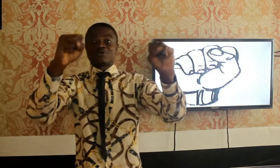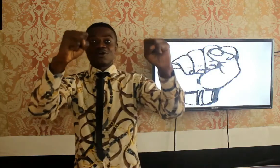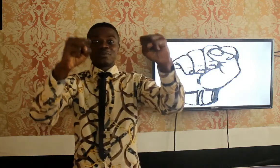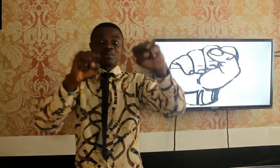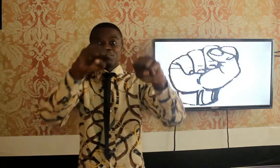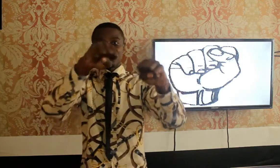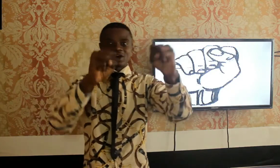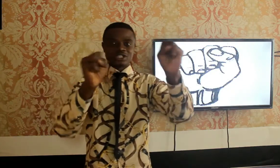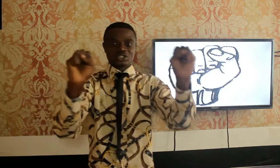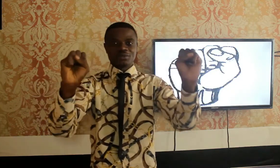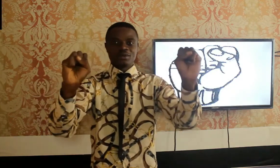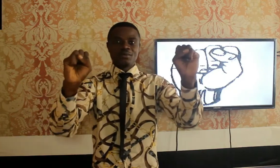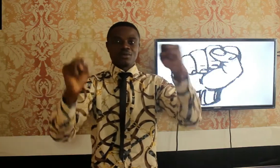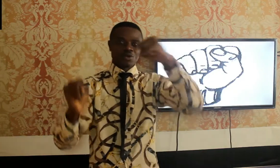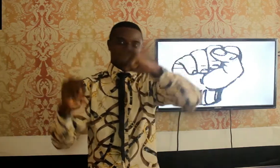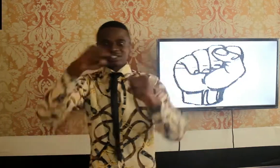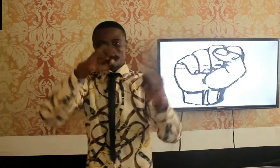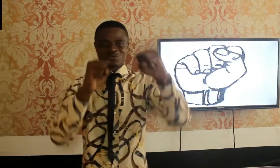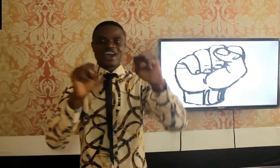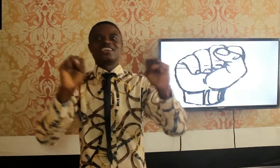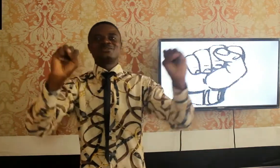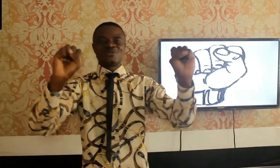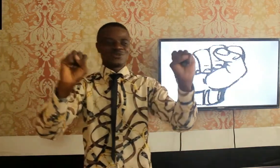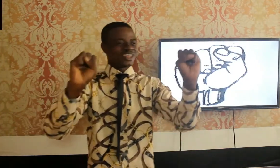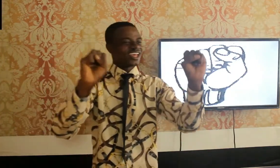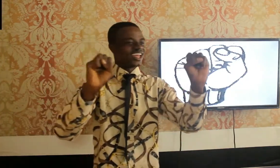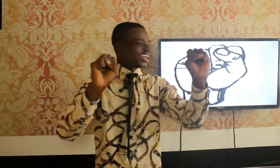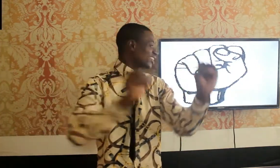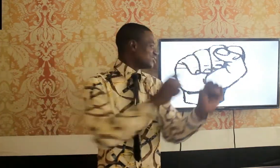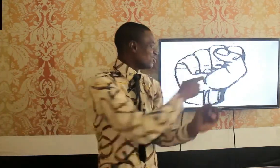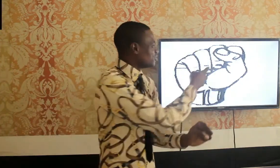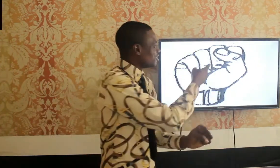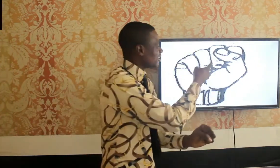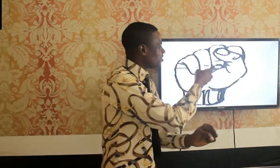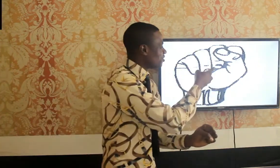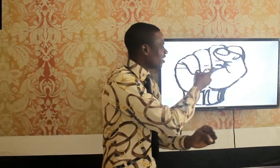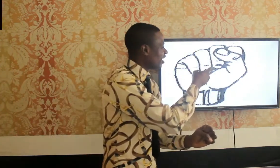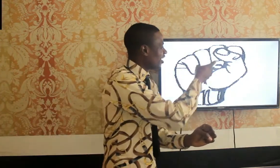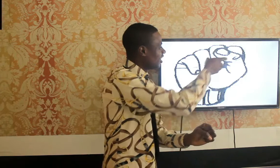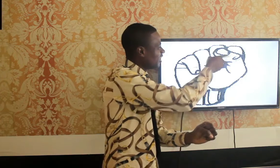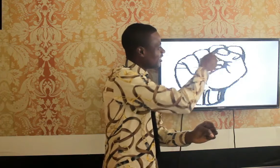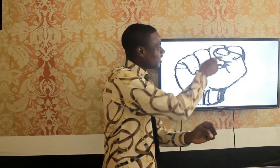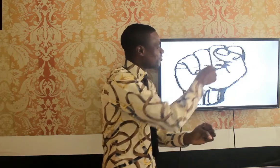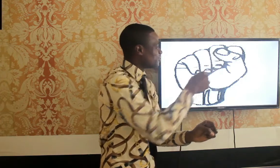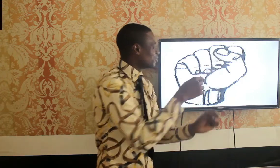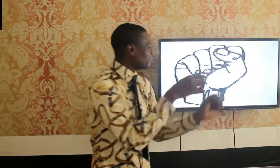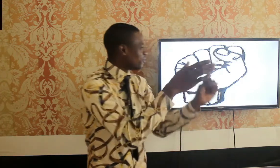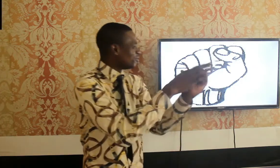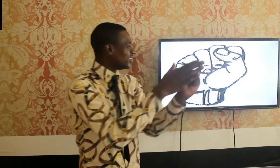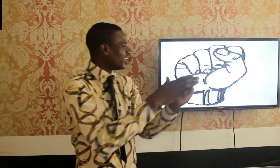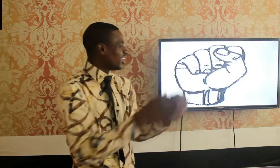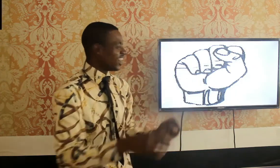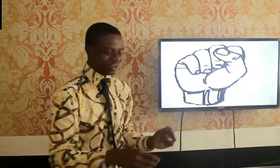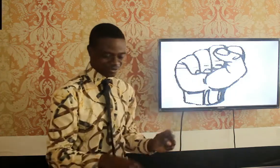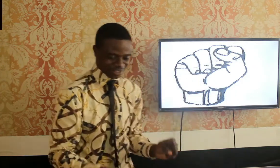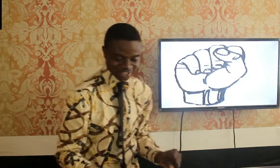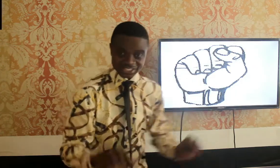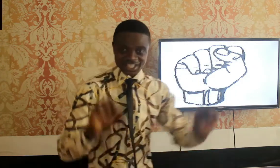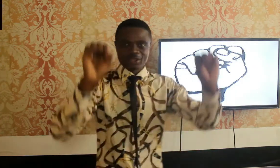like you are forming a blow hand shape. Blow as in fight. And so as you can see over there, the thumb is on top of the other fingers. Thank